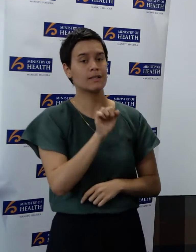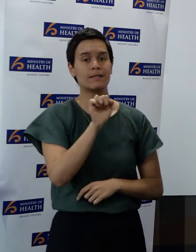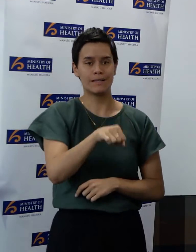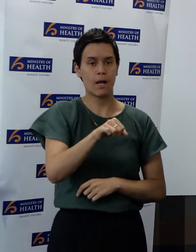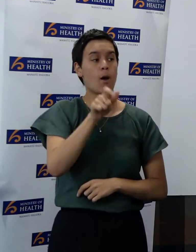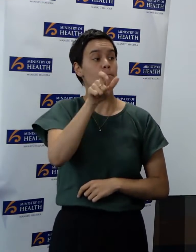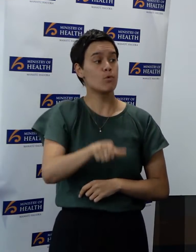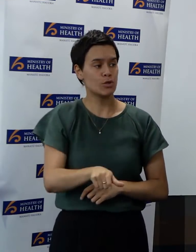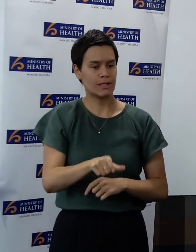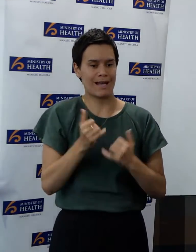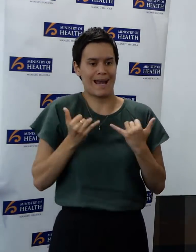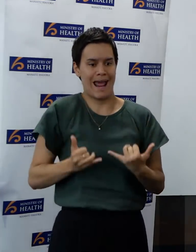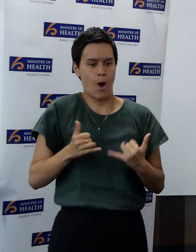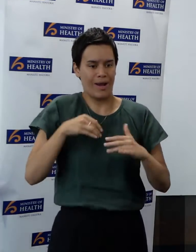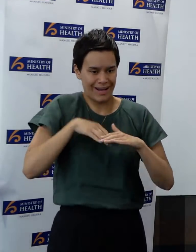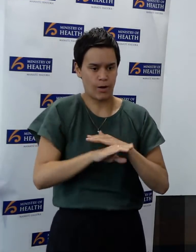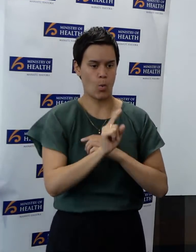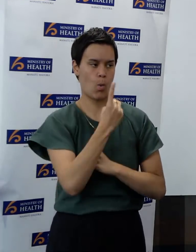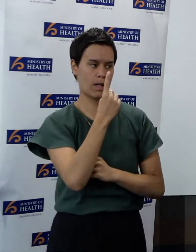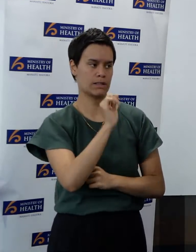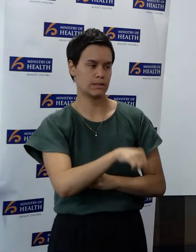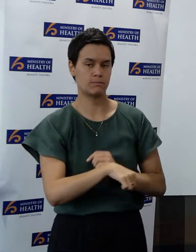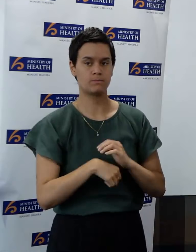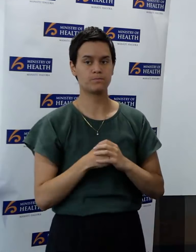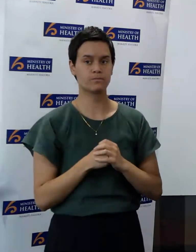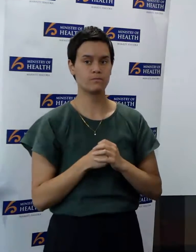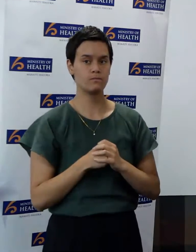tell us what the main outcome of the meeting was this morning